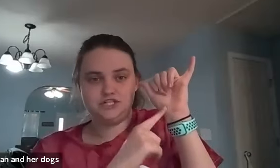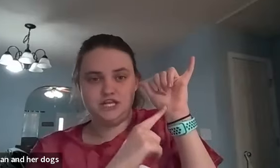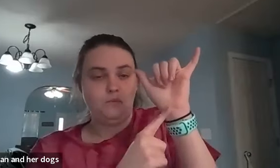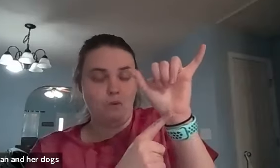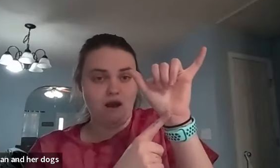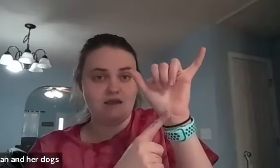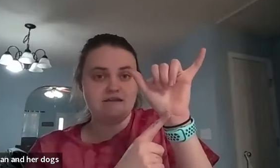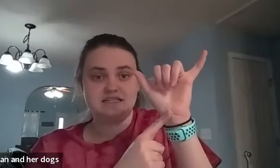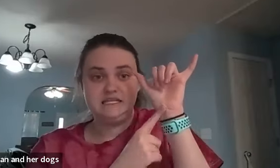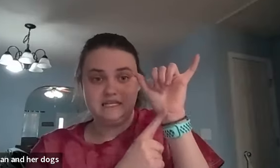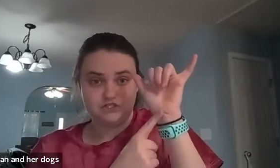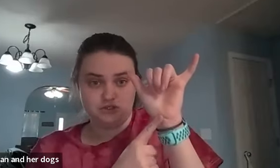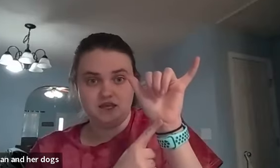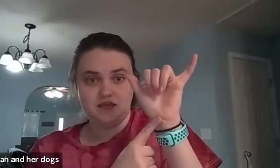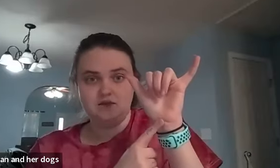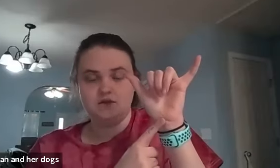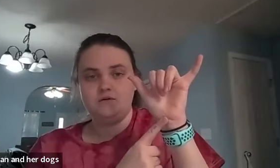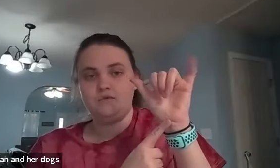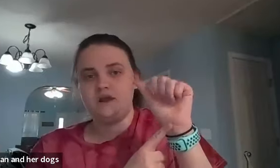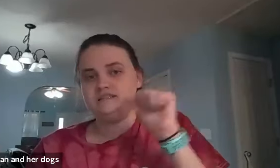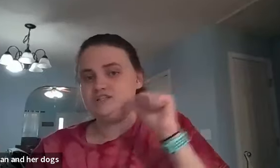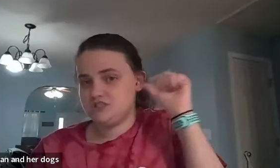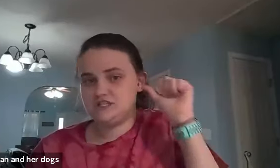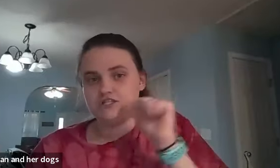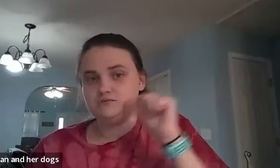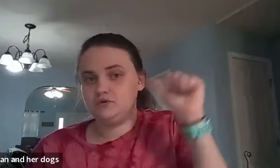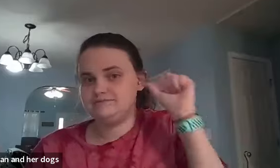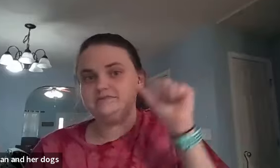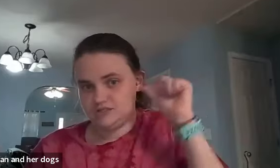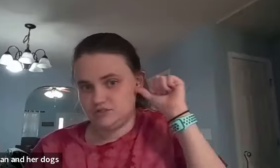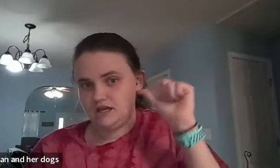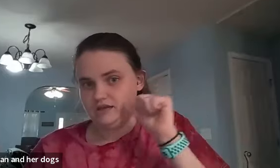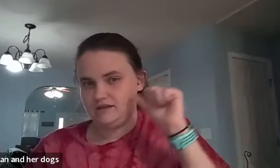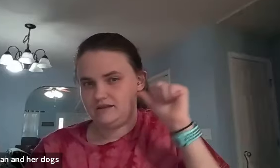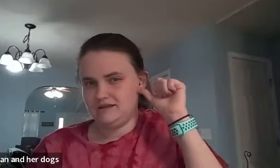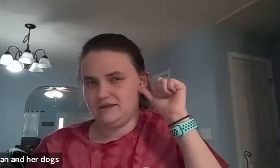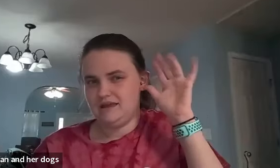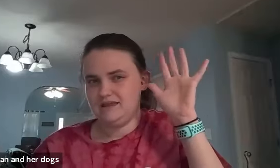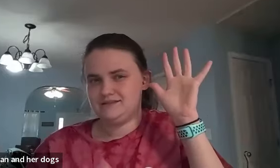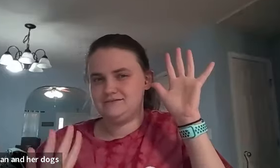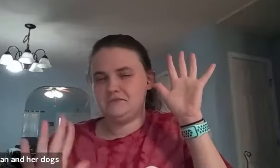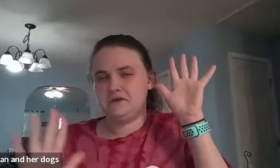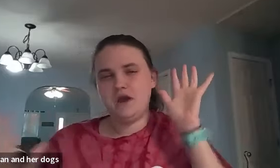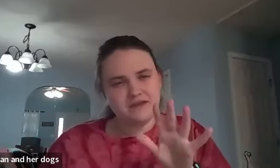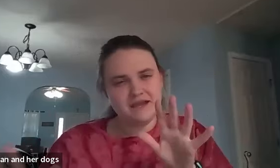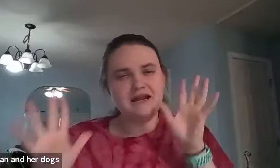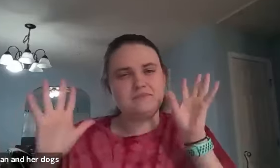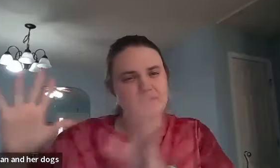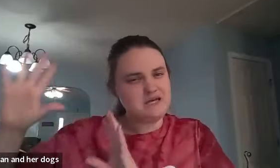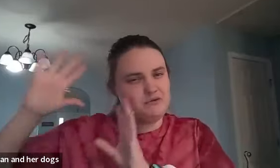shape Y as in yesterday, whereas this is just the general yesterday. It's complicated, and I promise I will